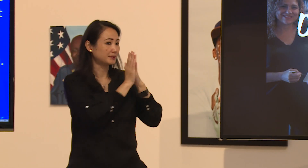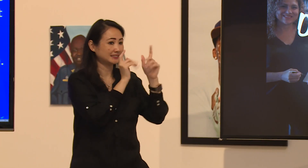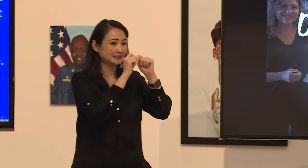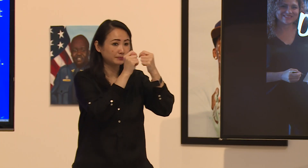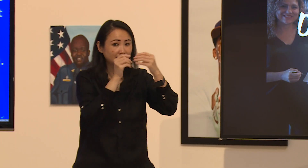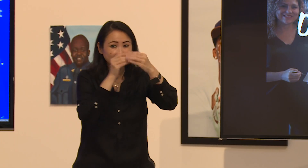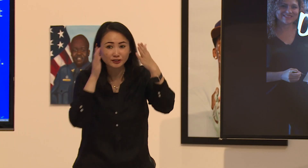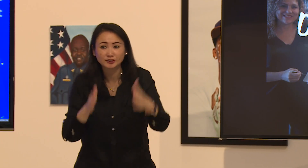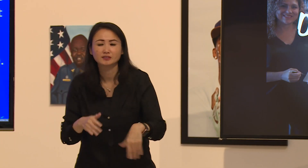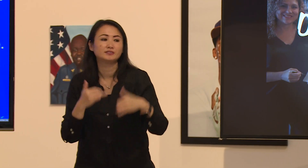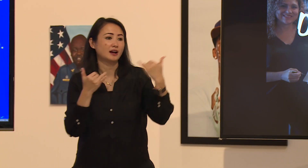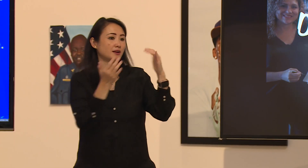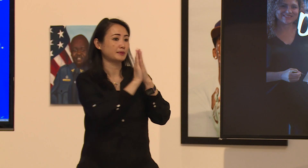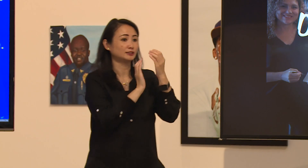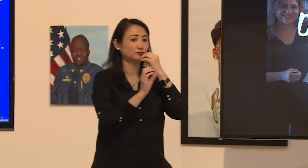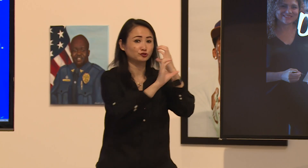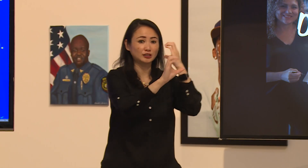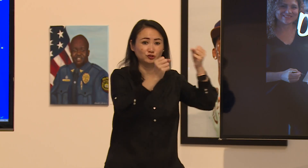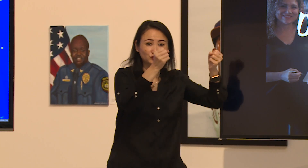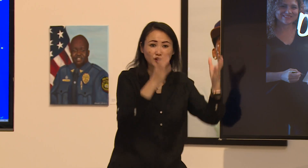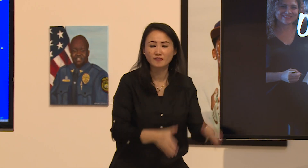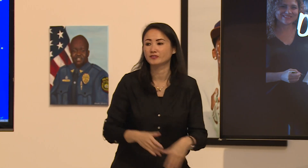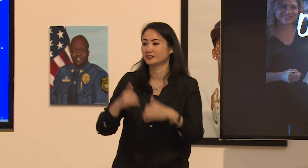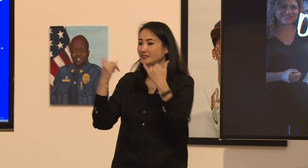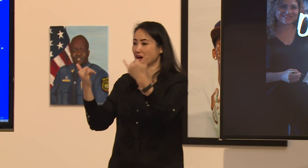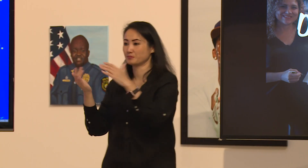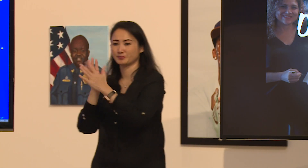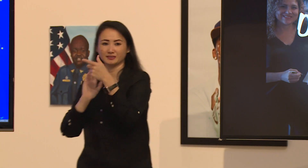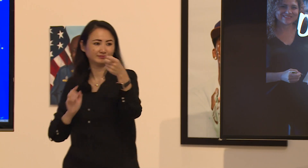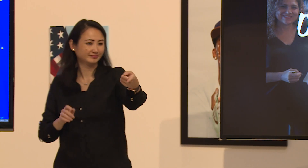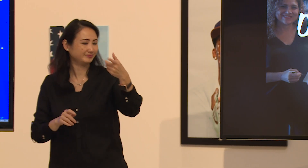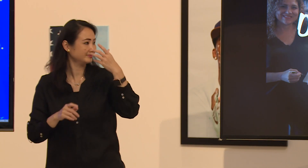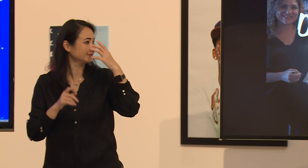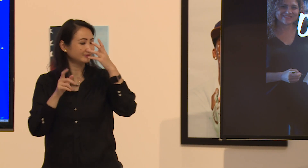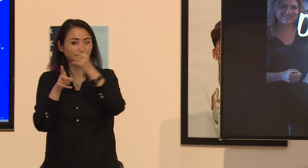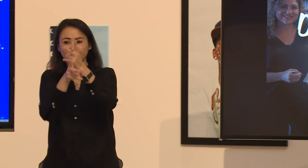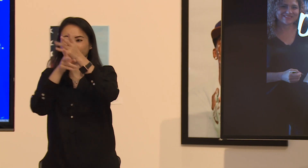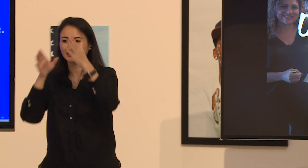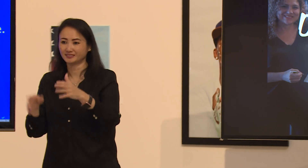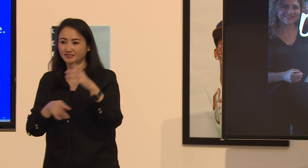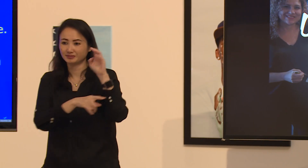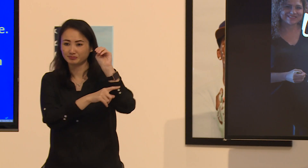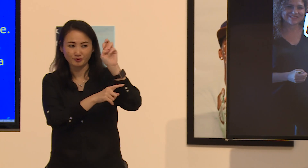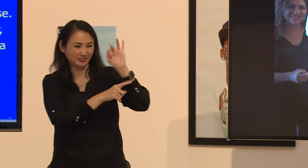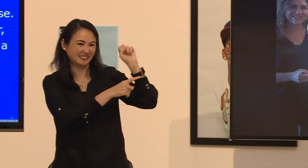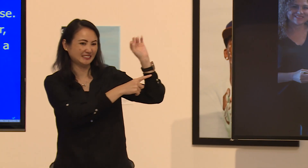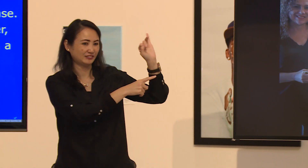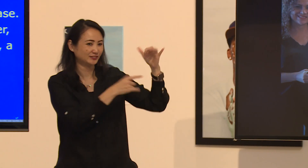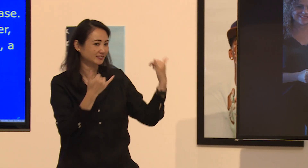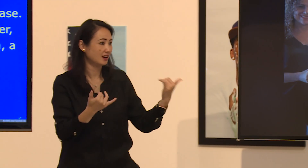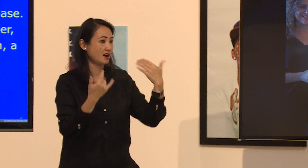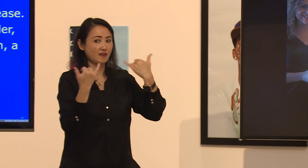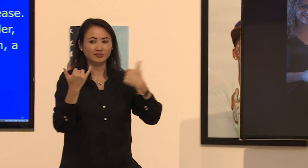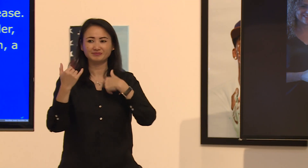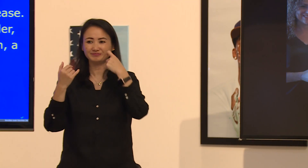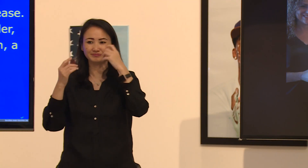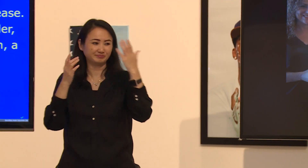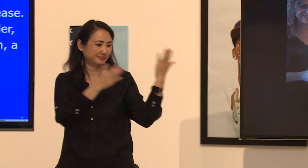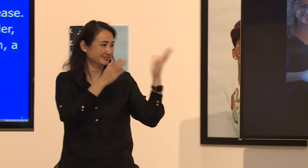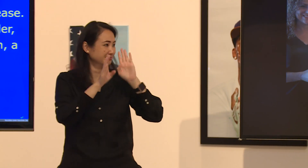any experience become team leaders, and we're very proud of everybody who's been a part of our team. We've been very blessed to have